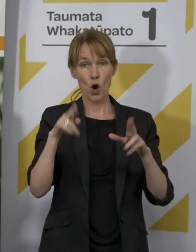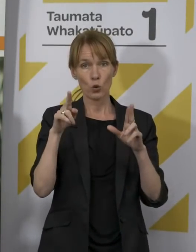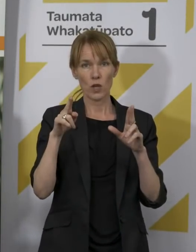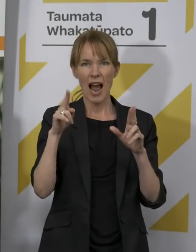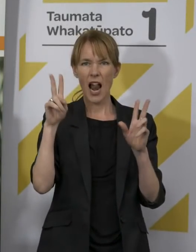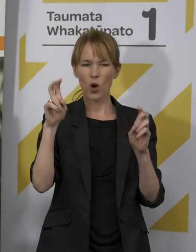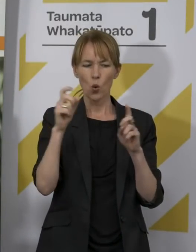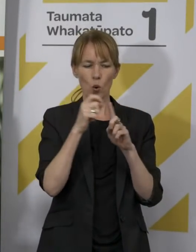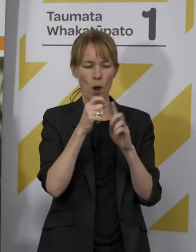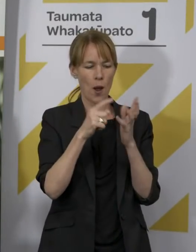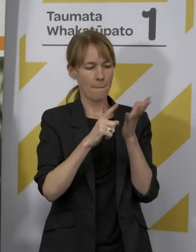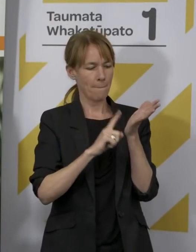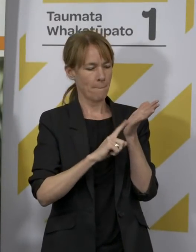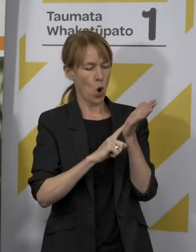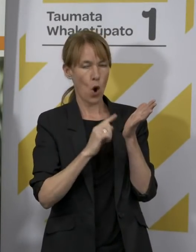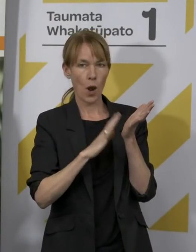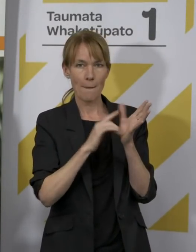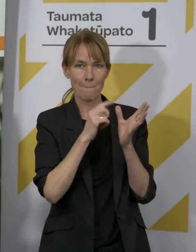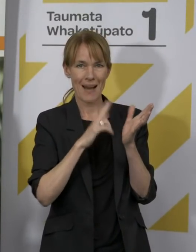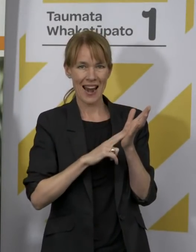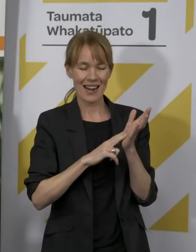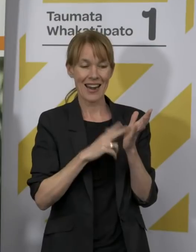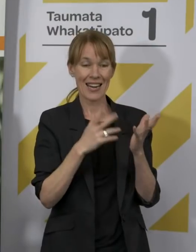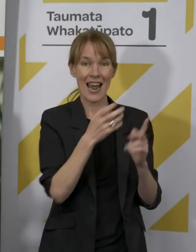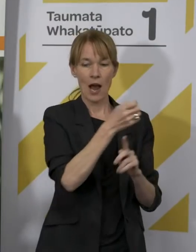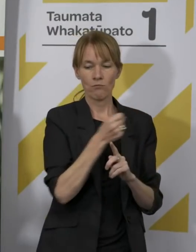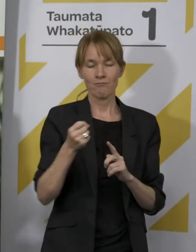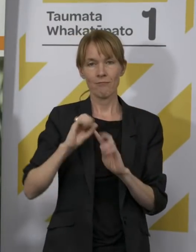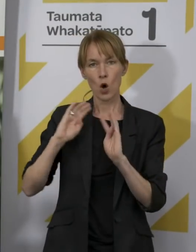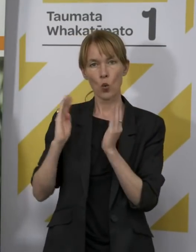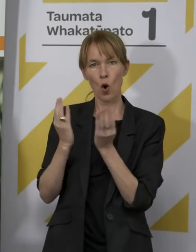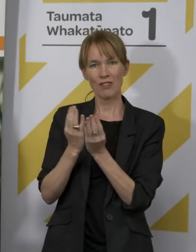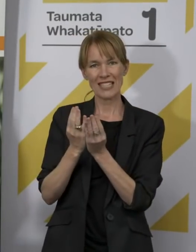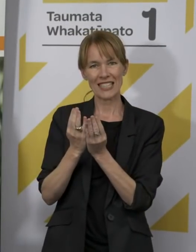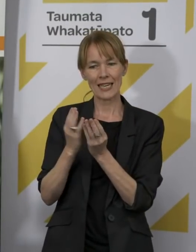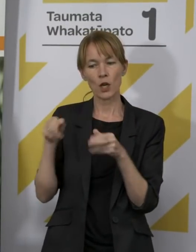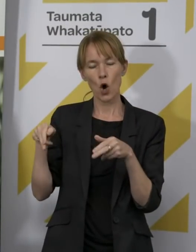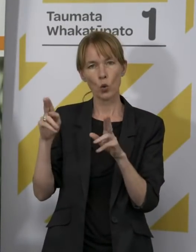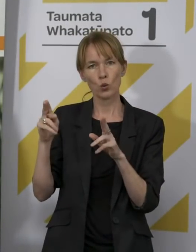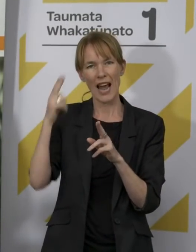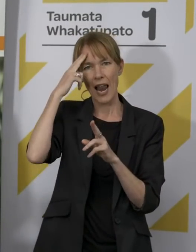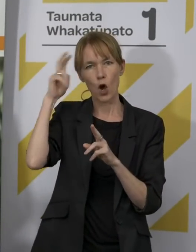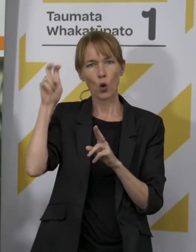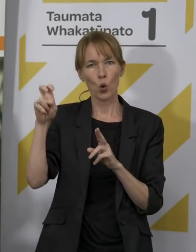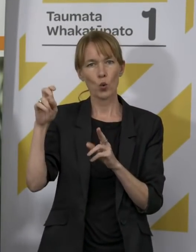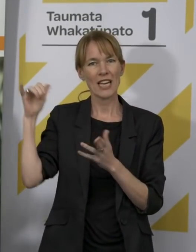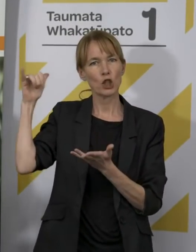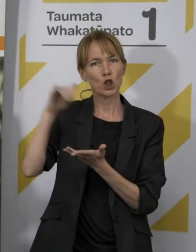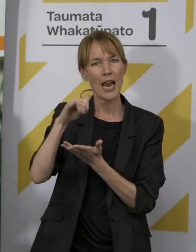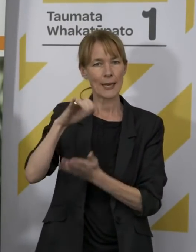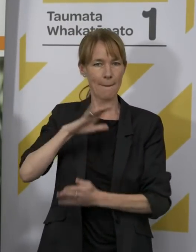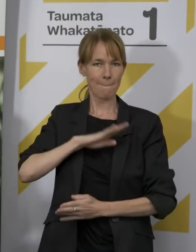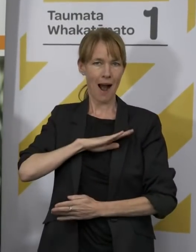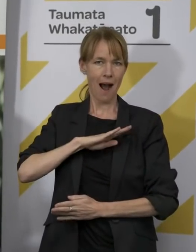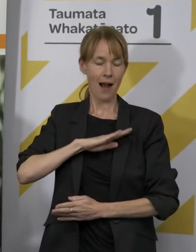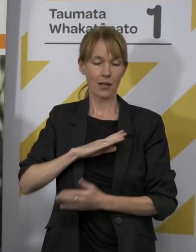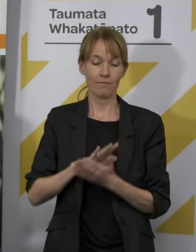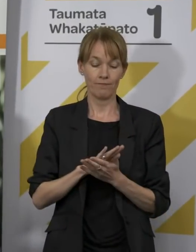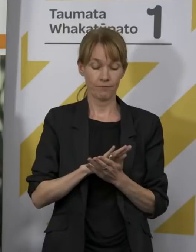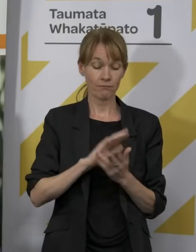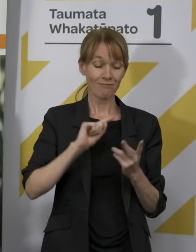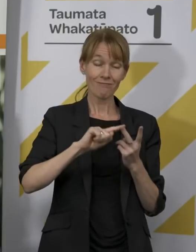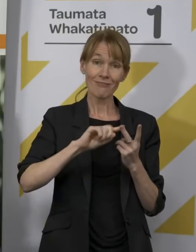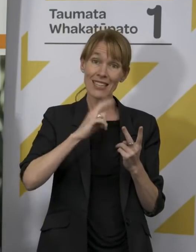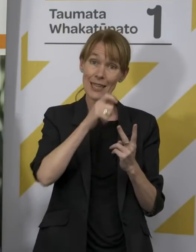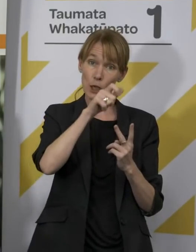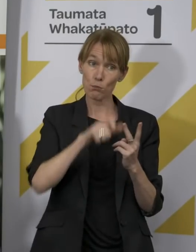moved to the quarantine facility, which is the Jet Park Hotel. The second case is a man also in his 20s